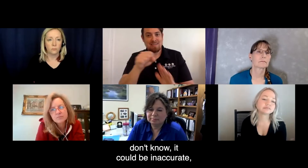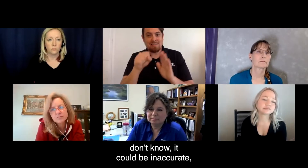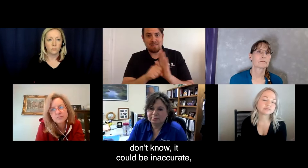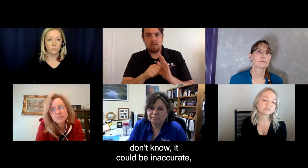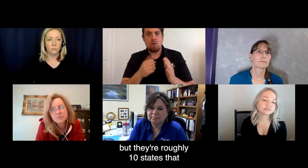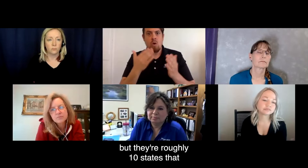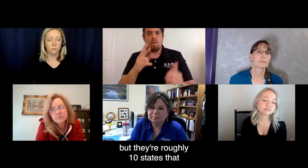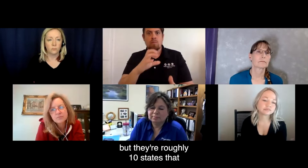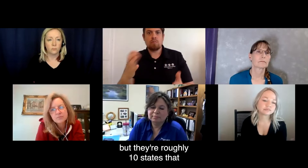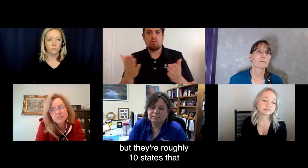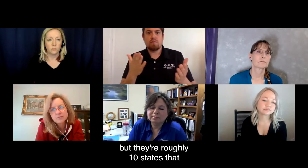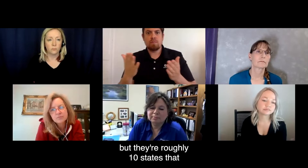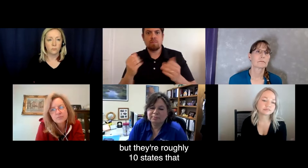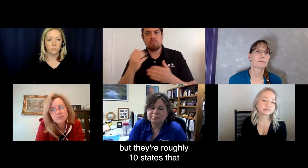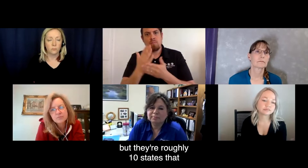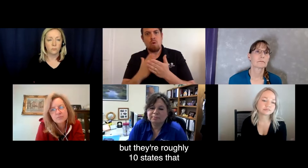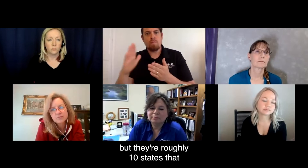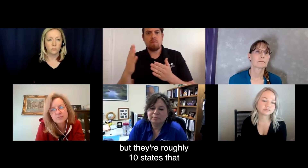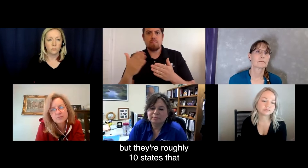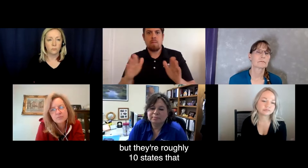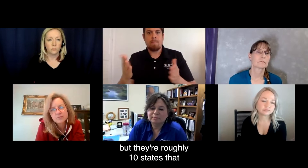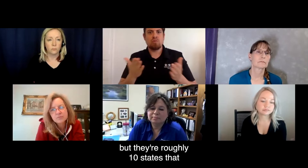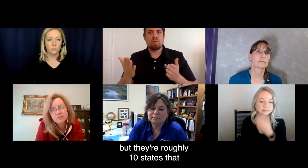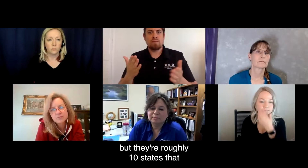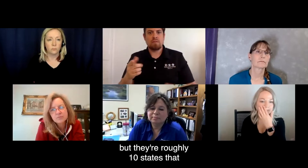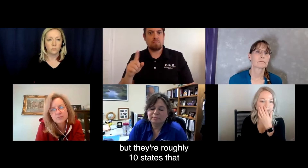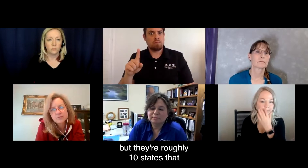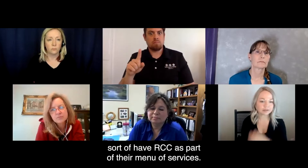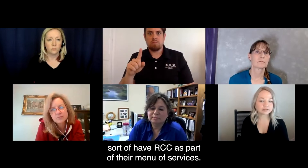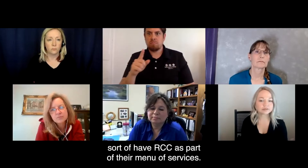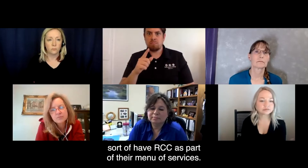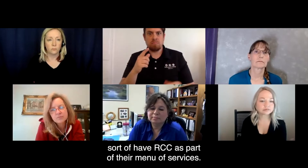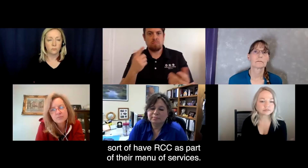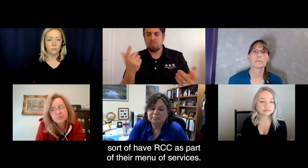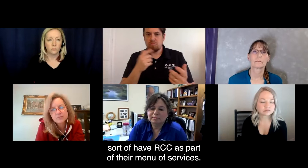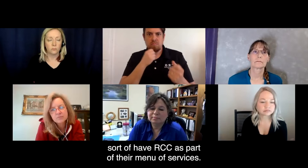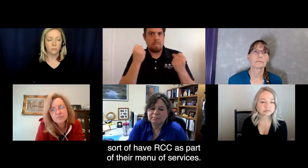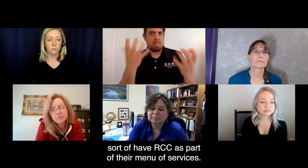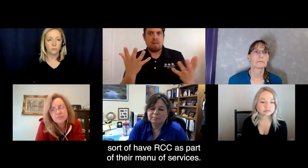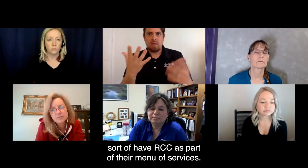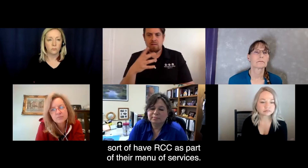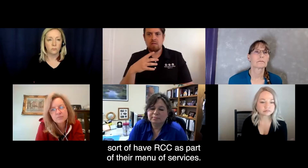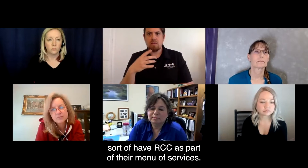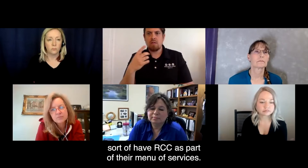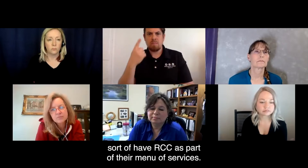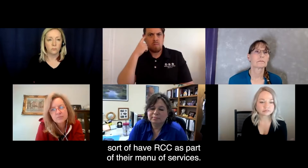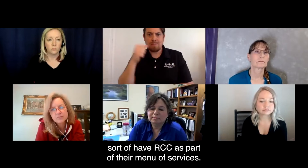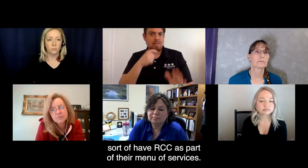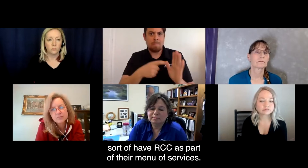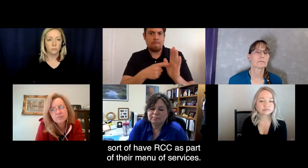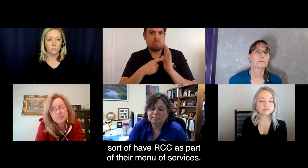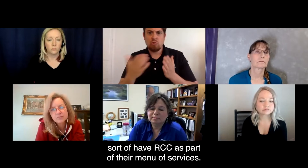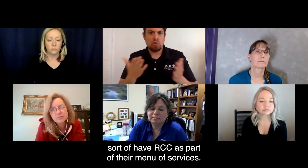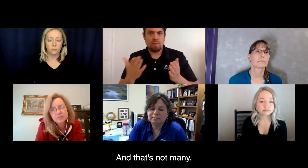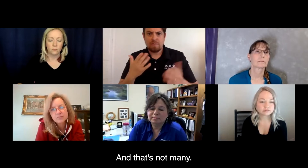could be inaccurate, but there are roughly 10 states that sort of have RCC as a part of their menu